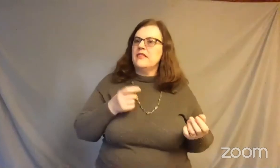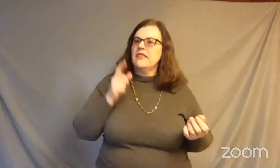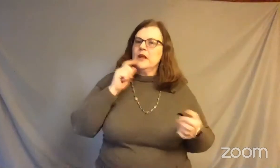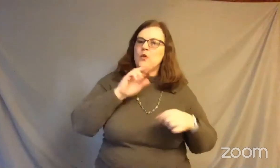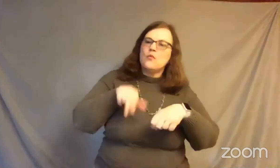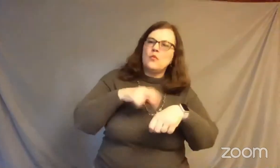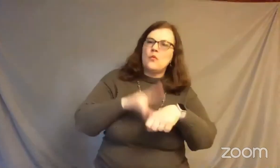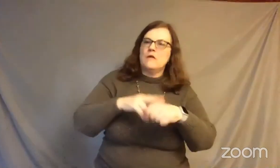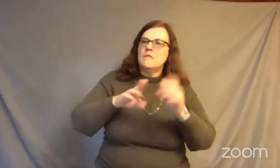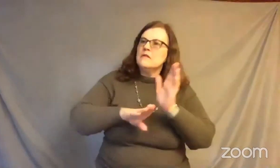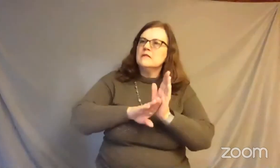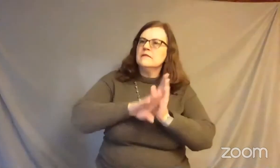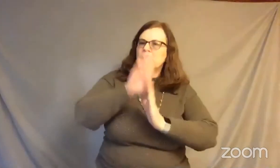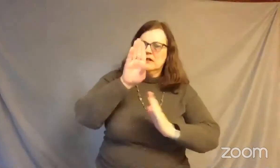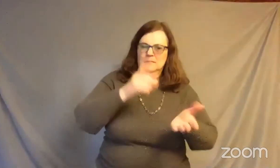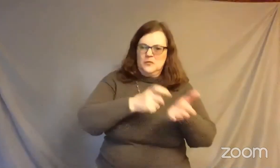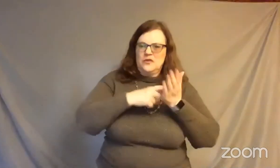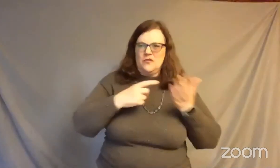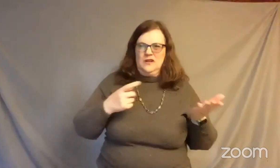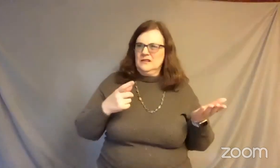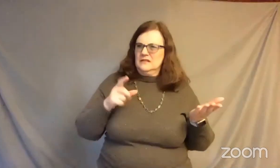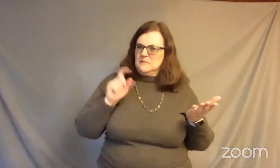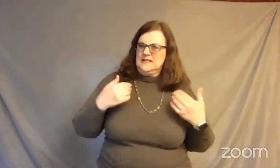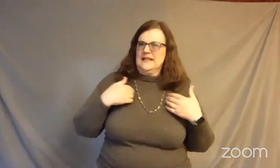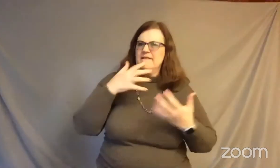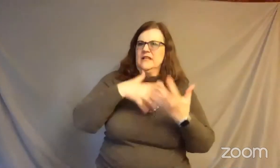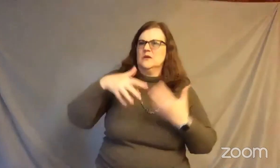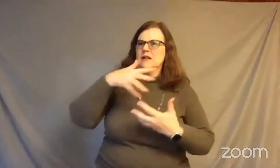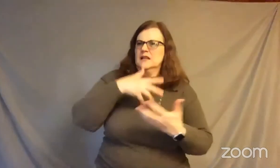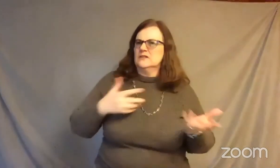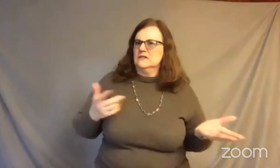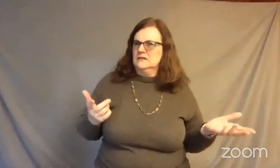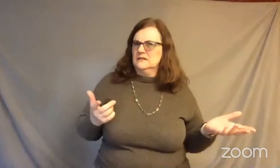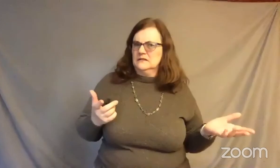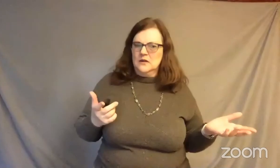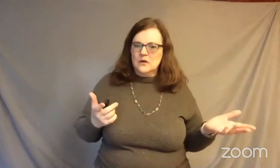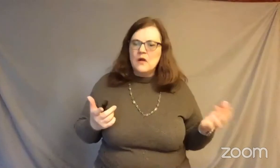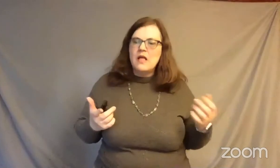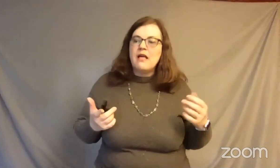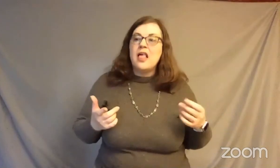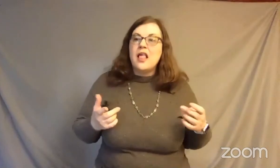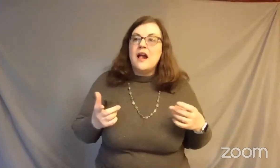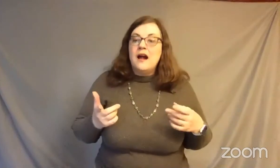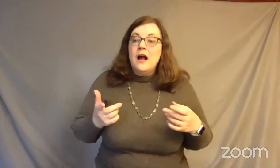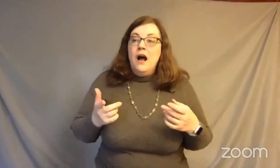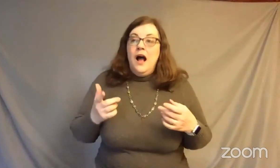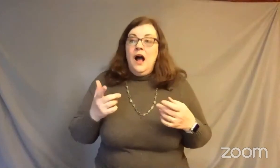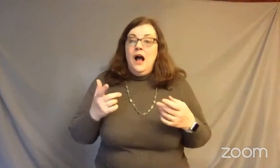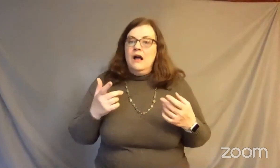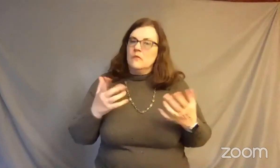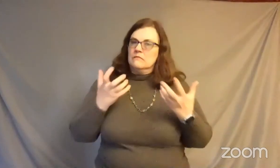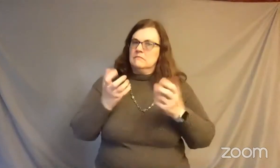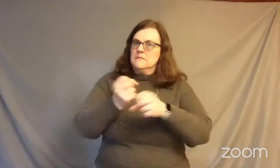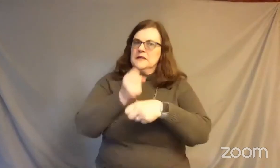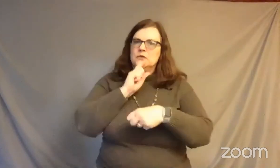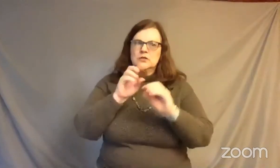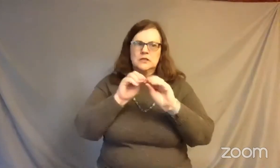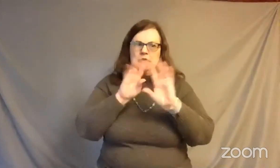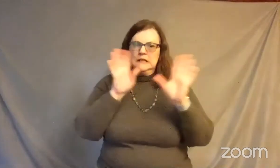Social interaction is first and foremost in any kind of linguistic